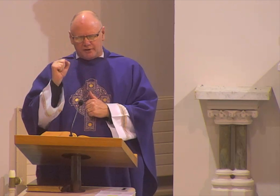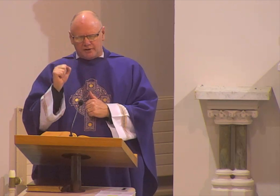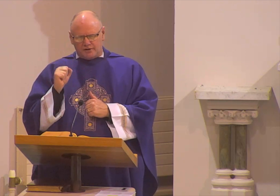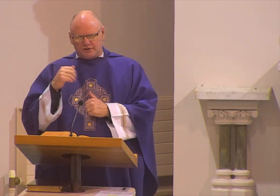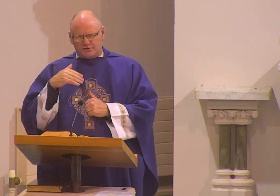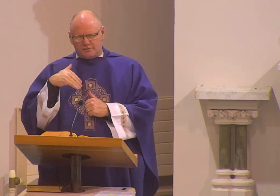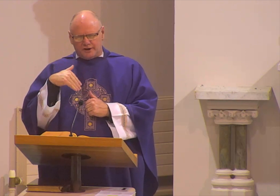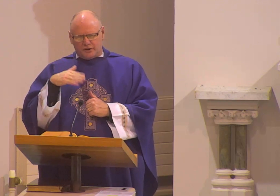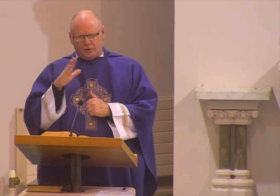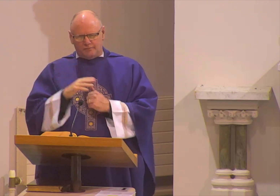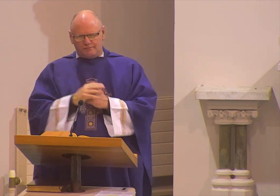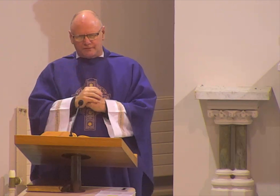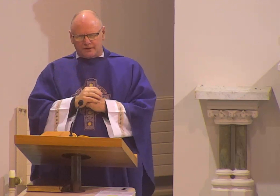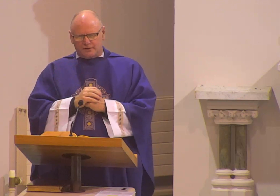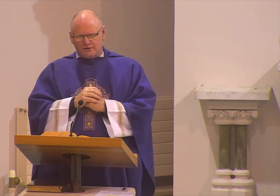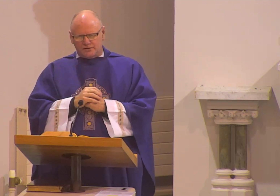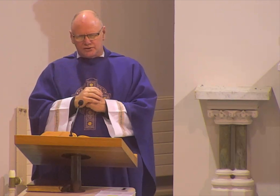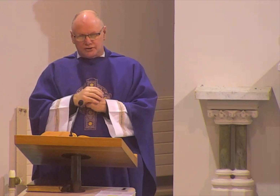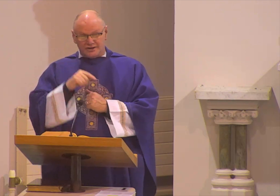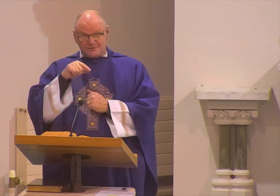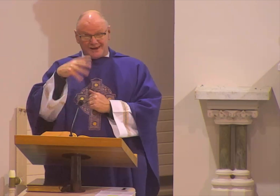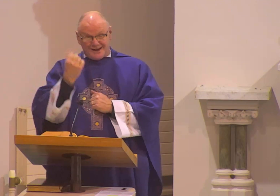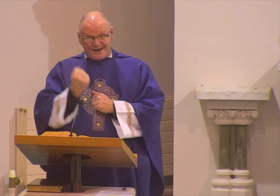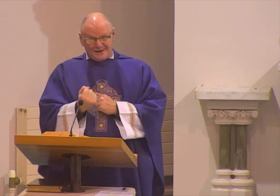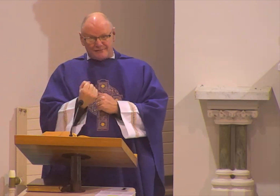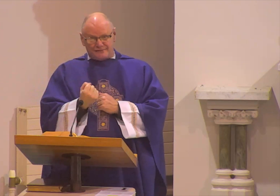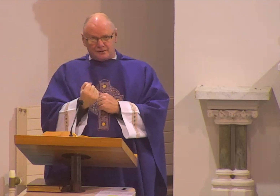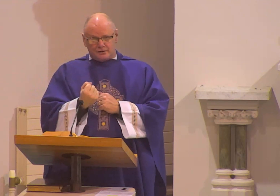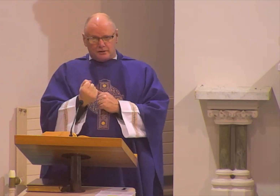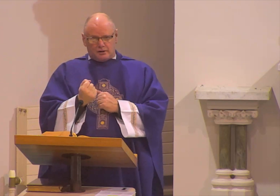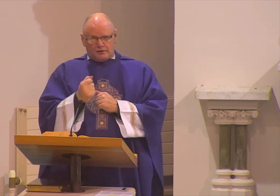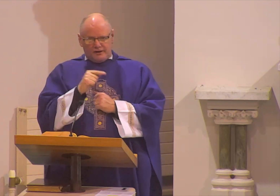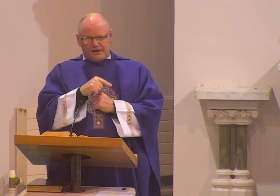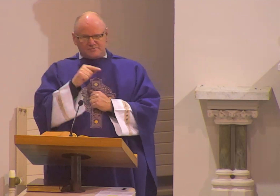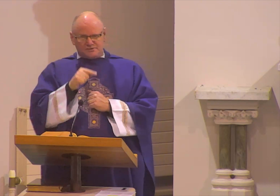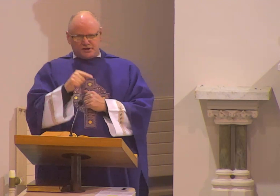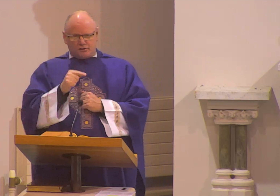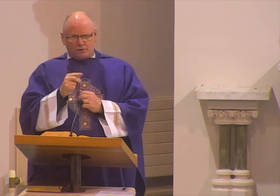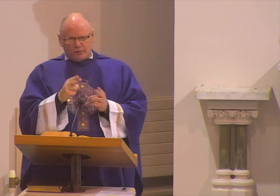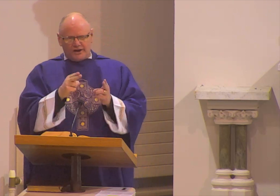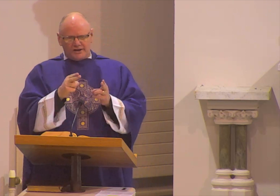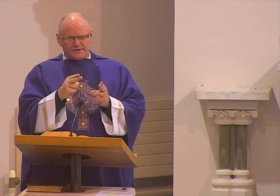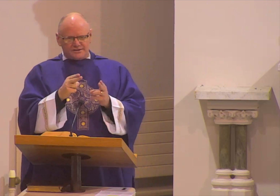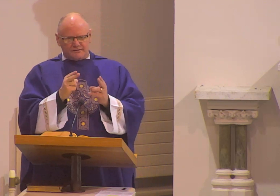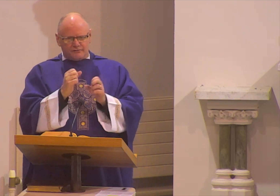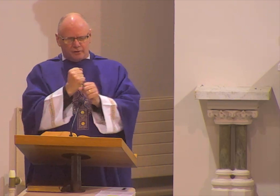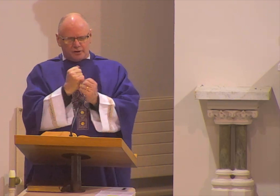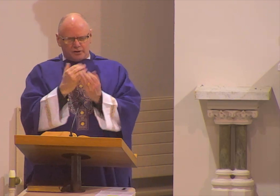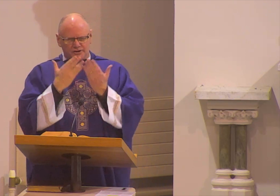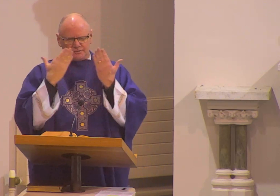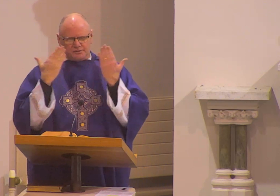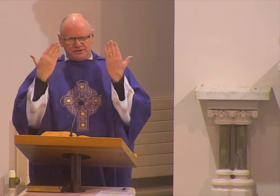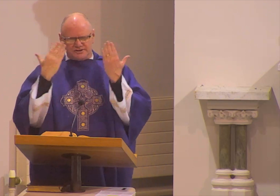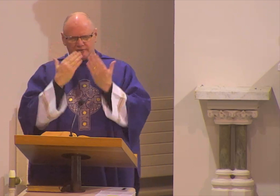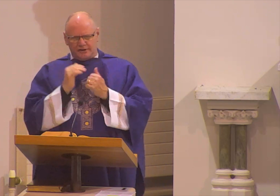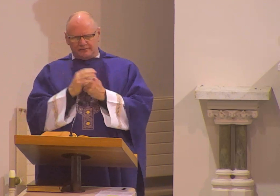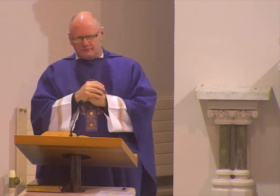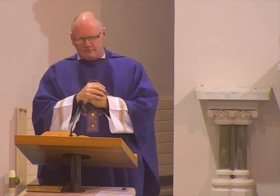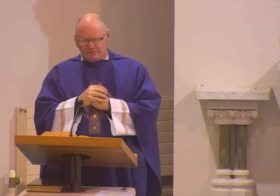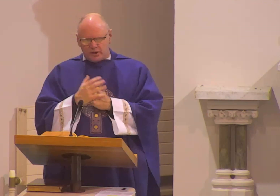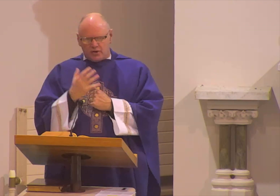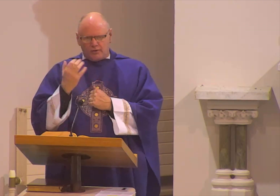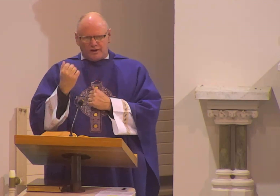remember to bring home. So that as we have these particular ways from our gospel this